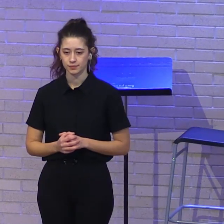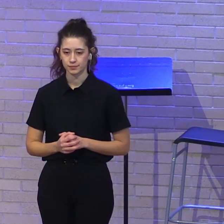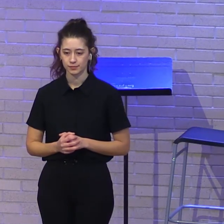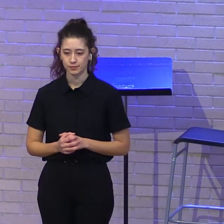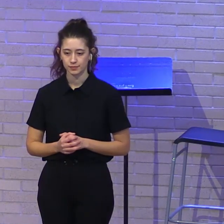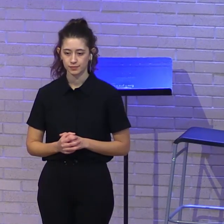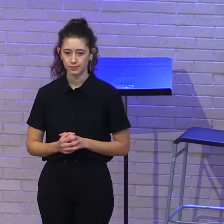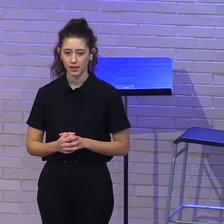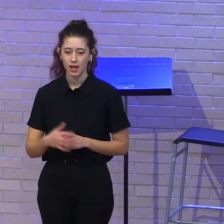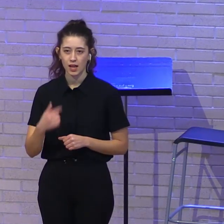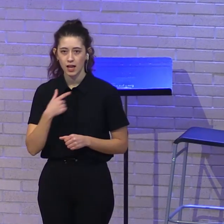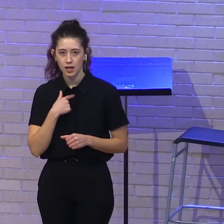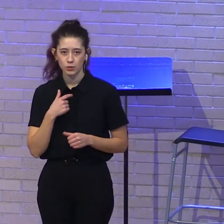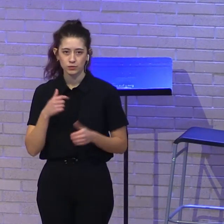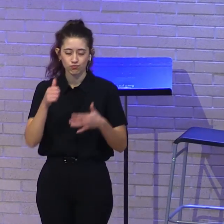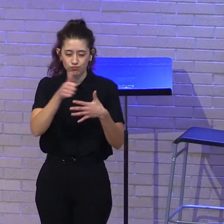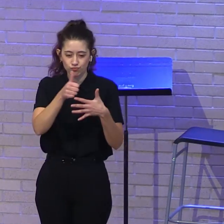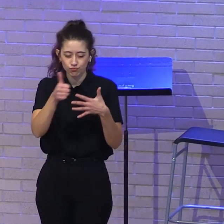best.